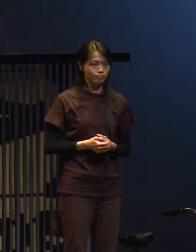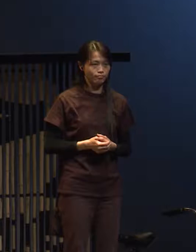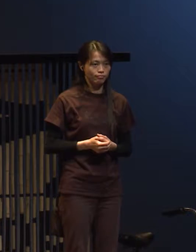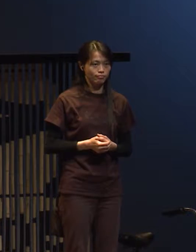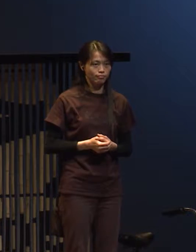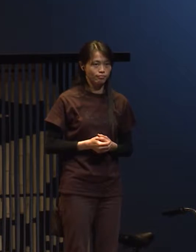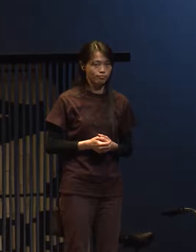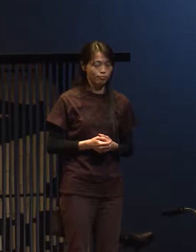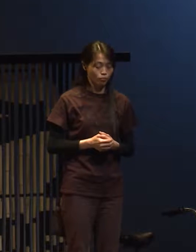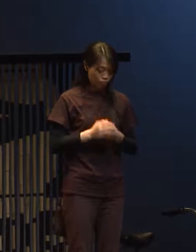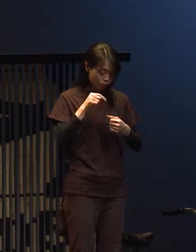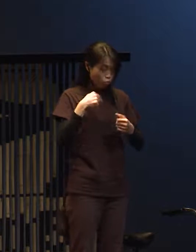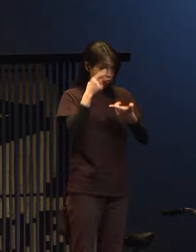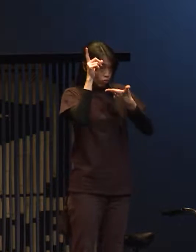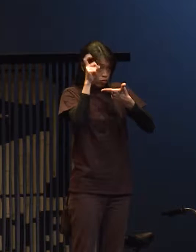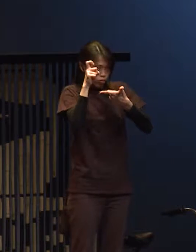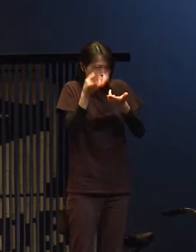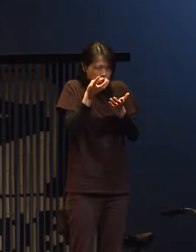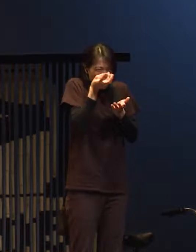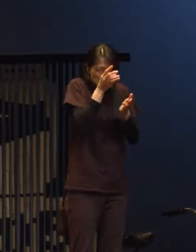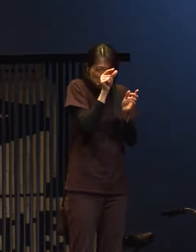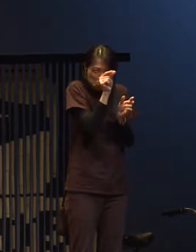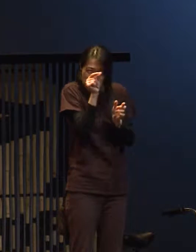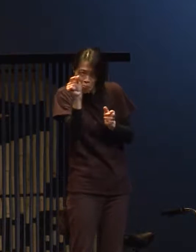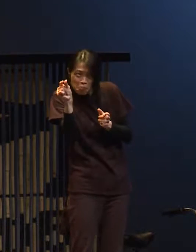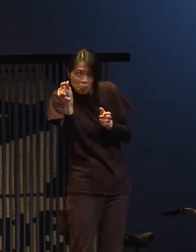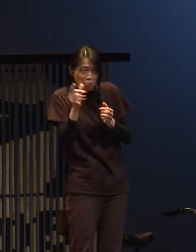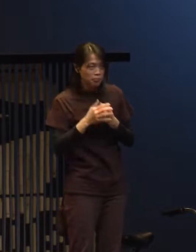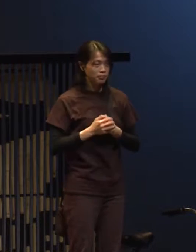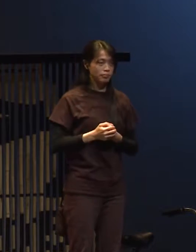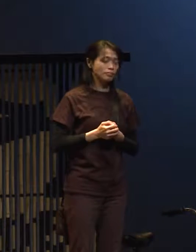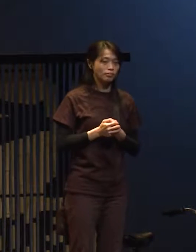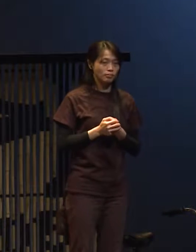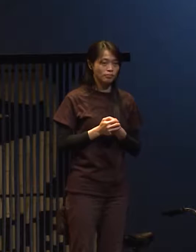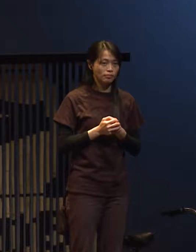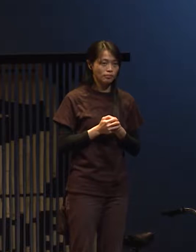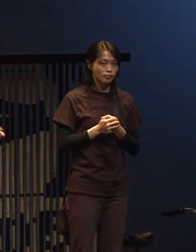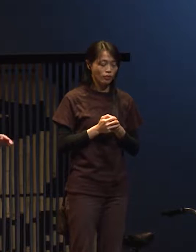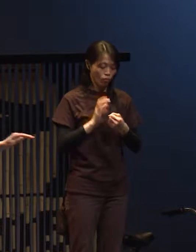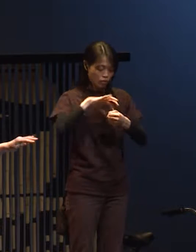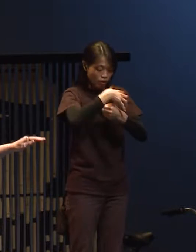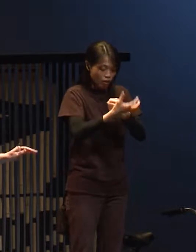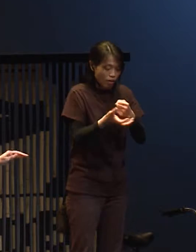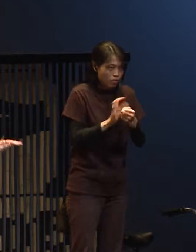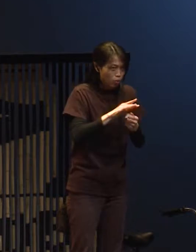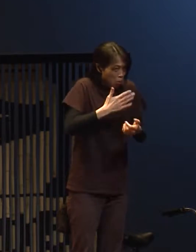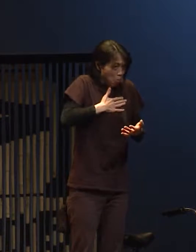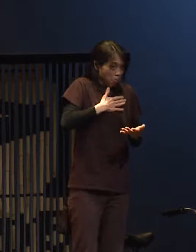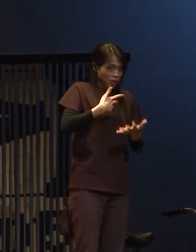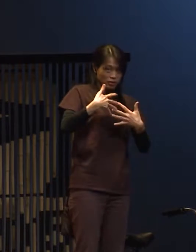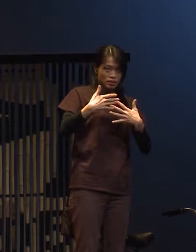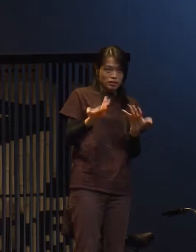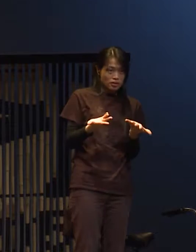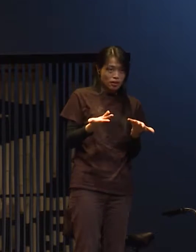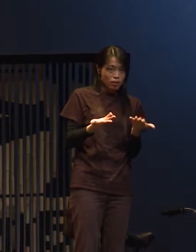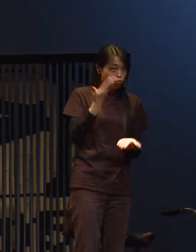picture. And you can say, what a ridiculous picture, that will never happen. You will be the last person to put the last bit on, there'll be